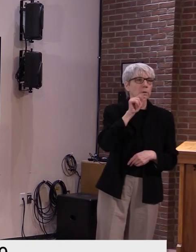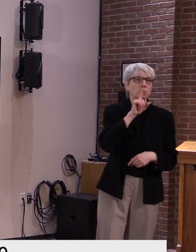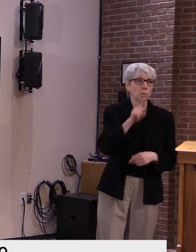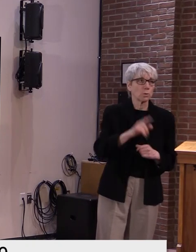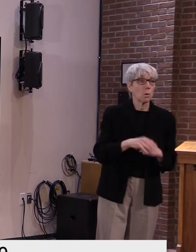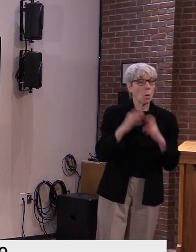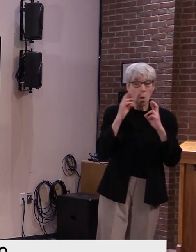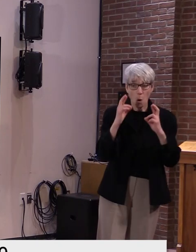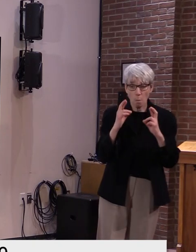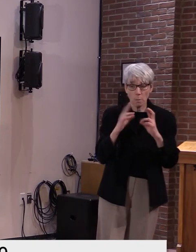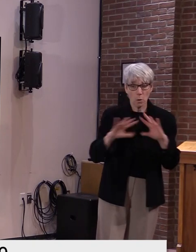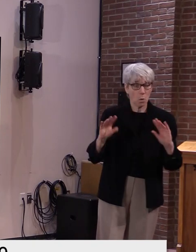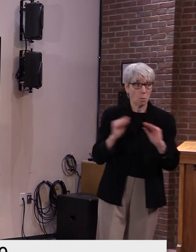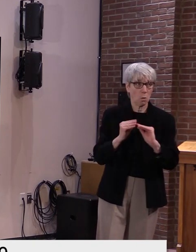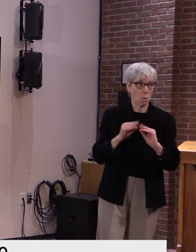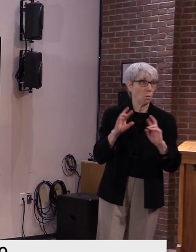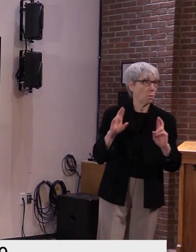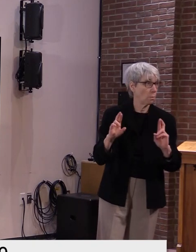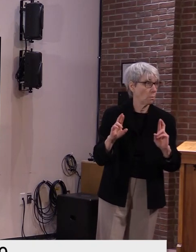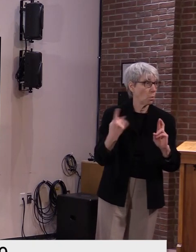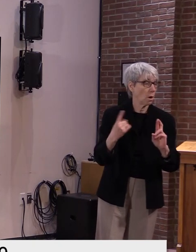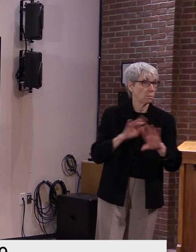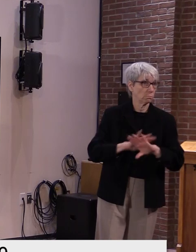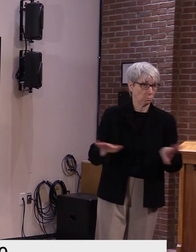I would hope there haven't been, to be honest.